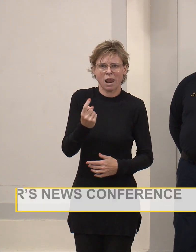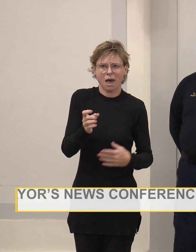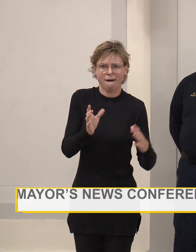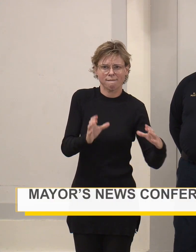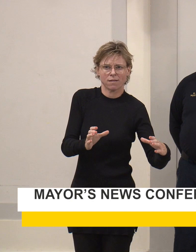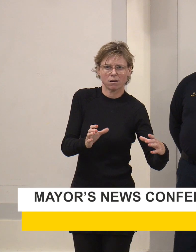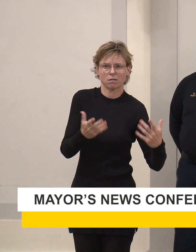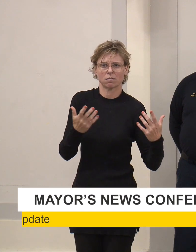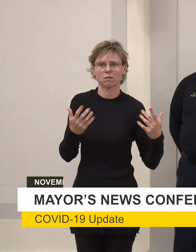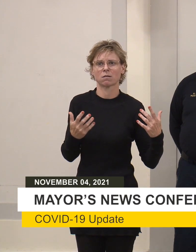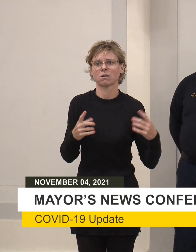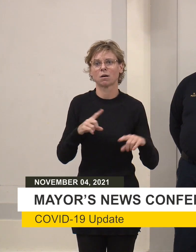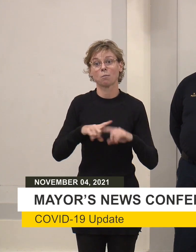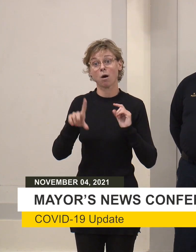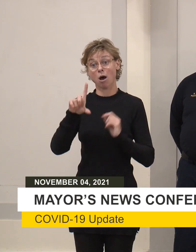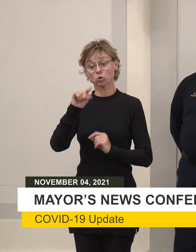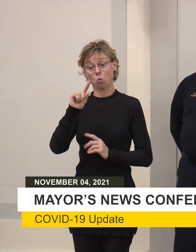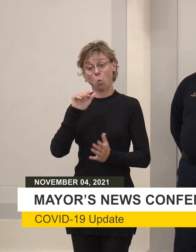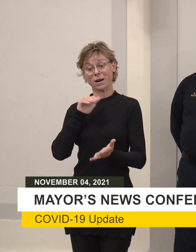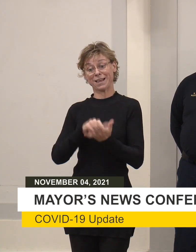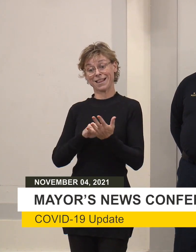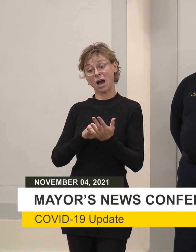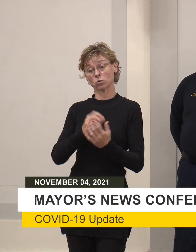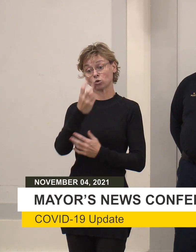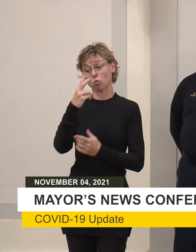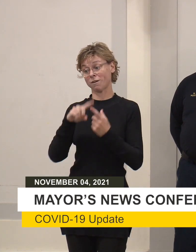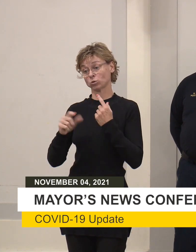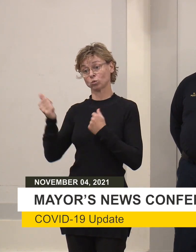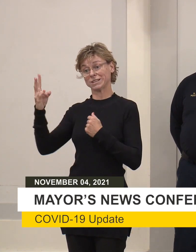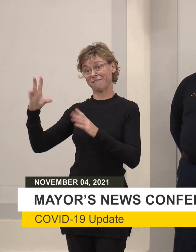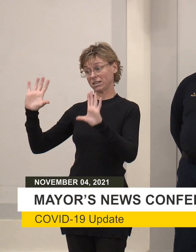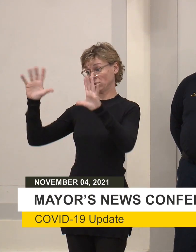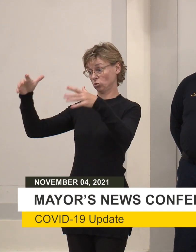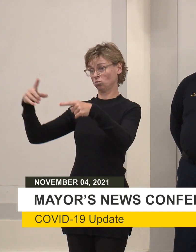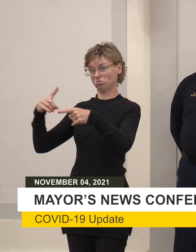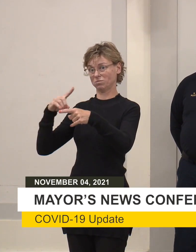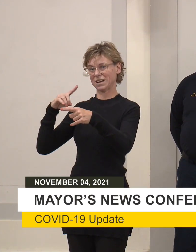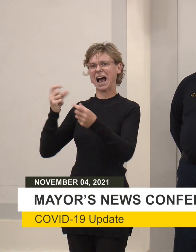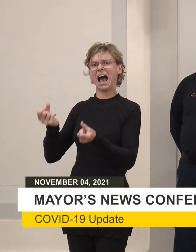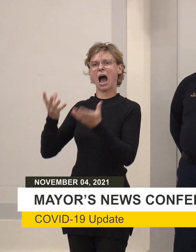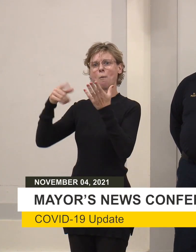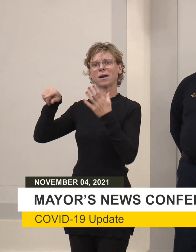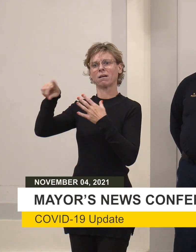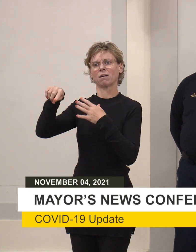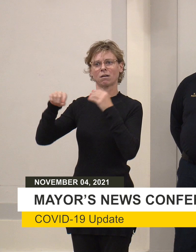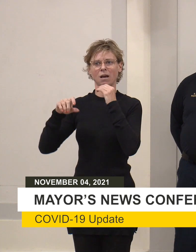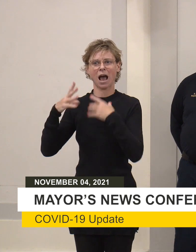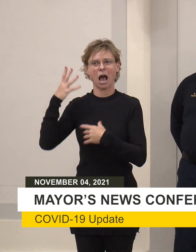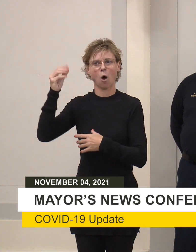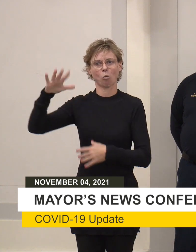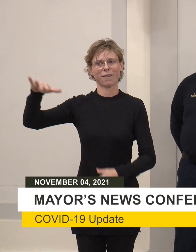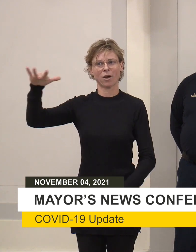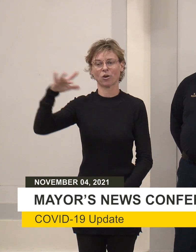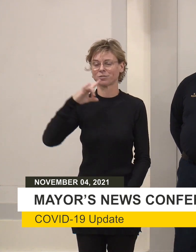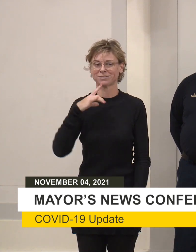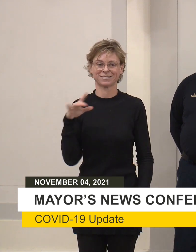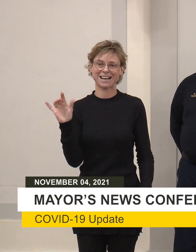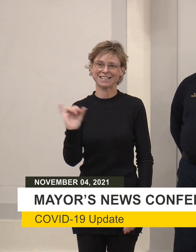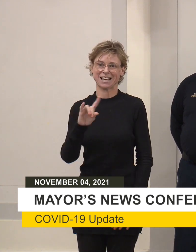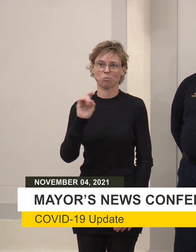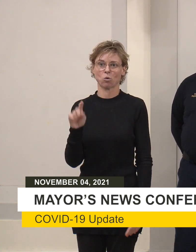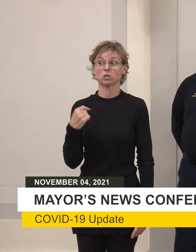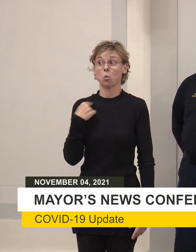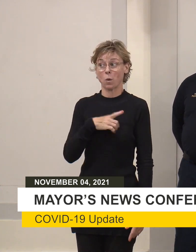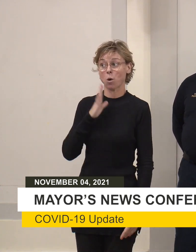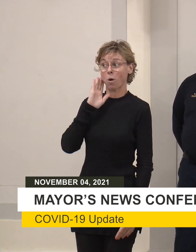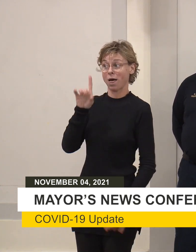the 20,000 12 to 17s in perspective, how many of the 12 to 17s are there out there? So, same question. We'll make sure